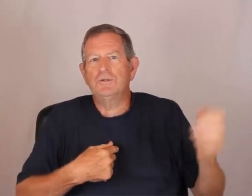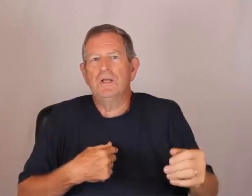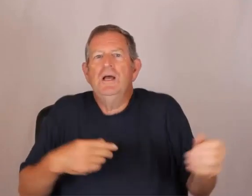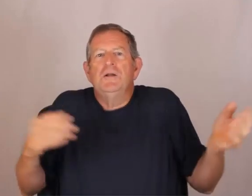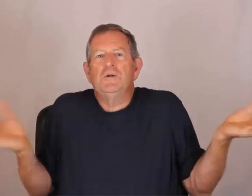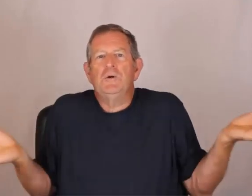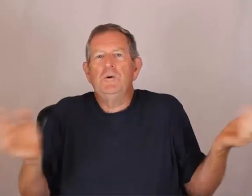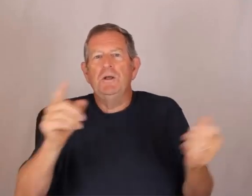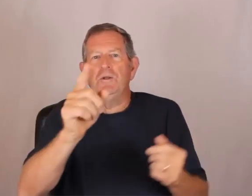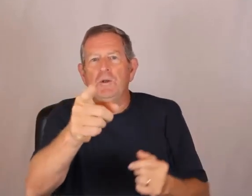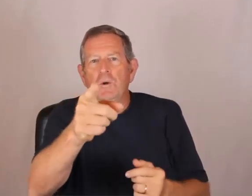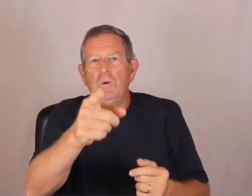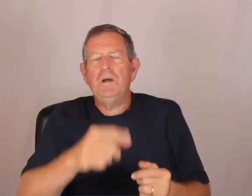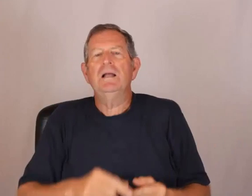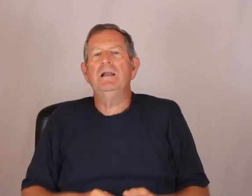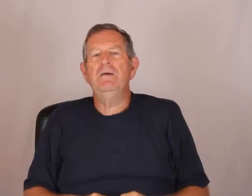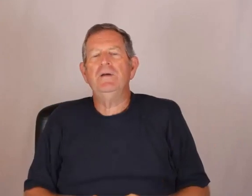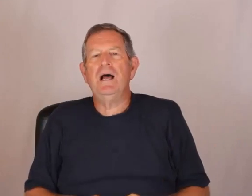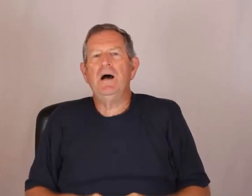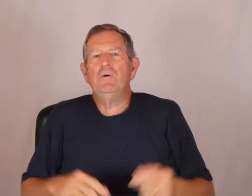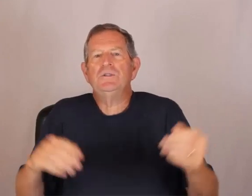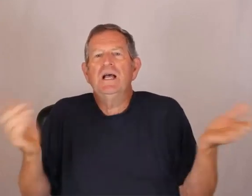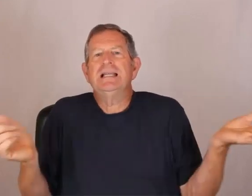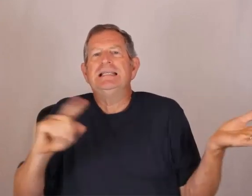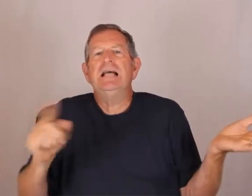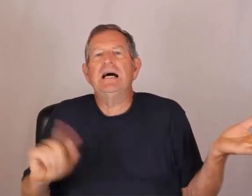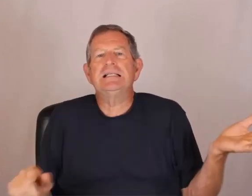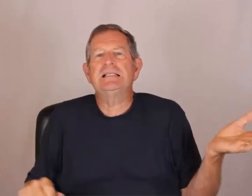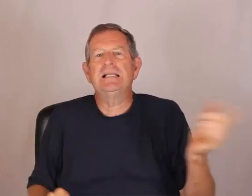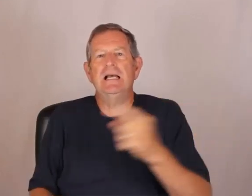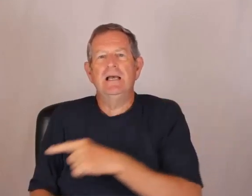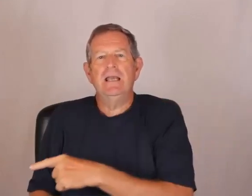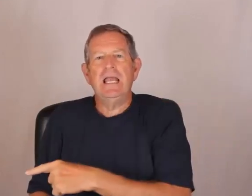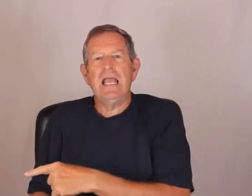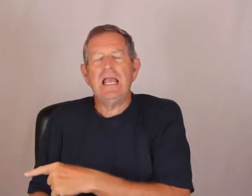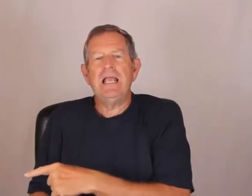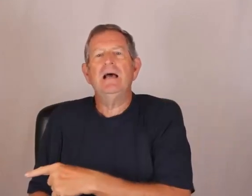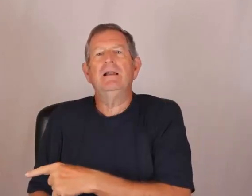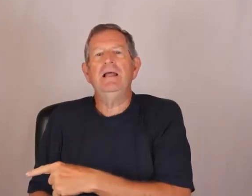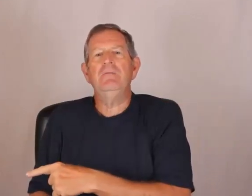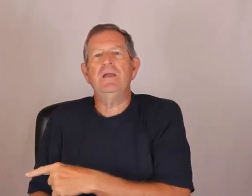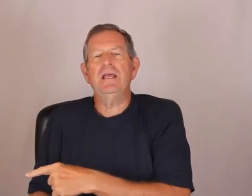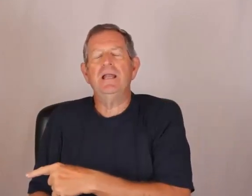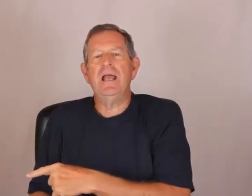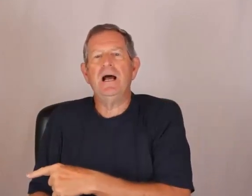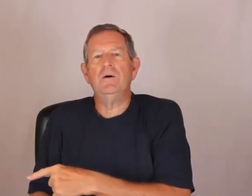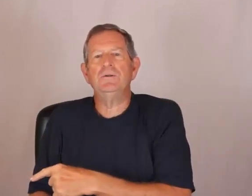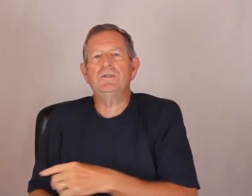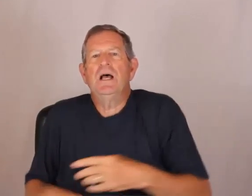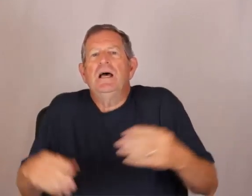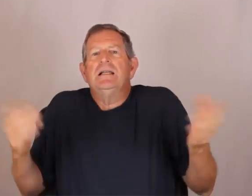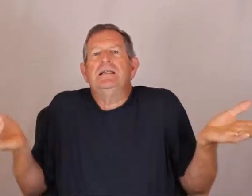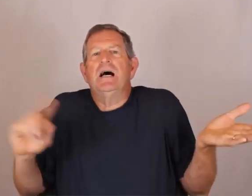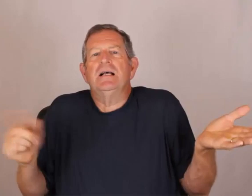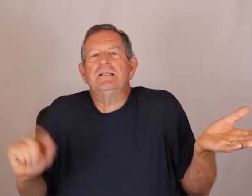house? Do you live in a house? Does he live in a house?